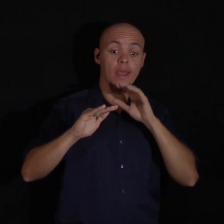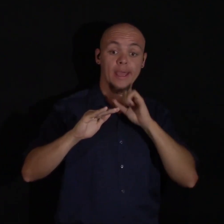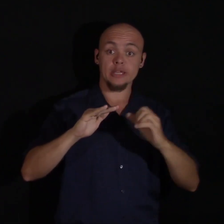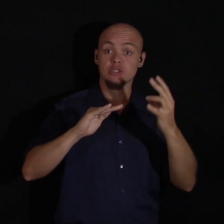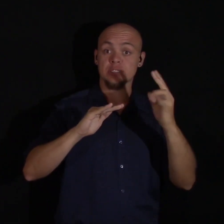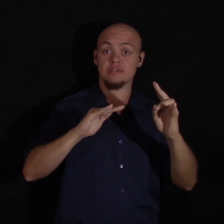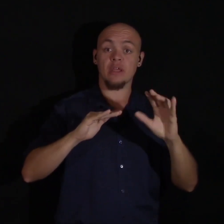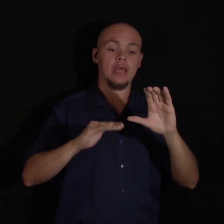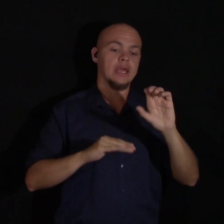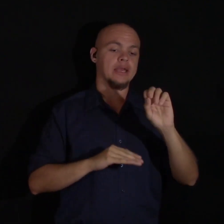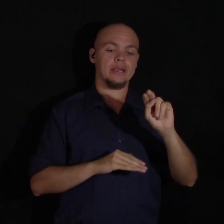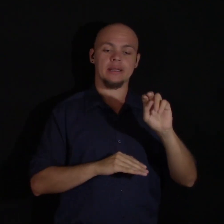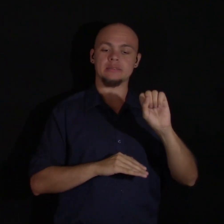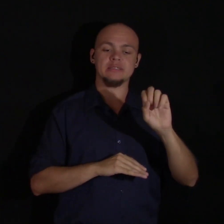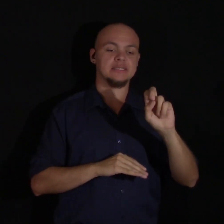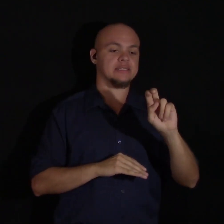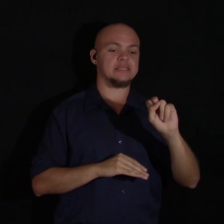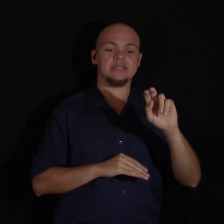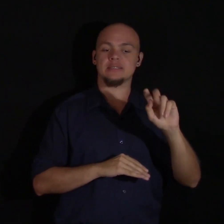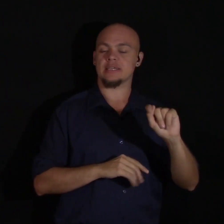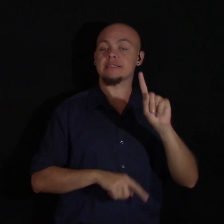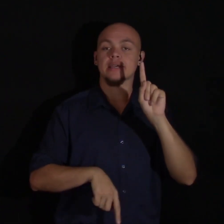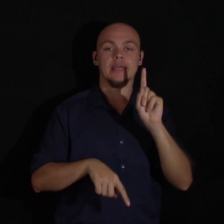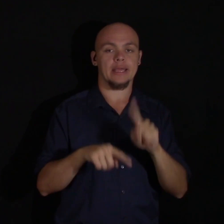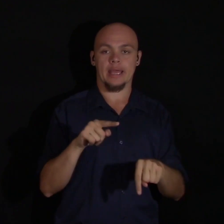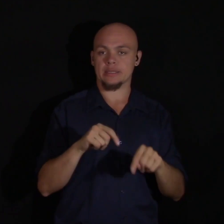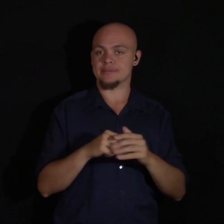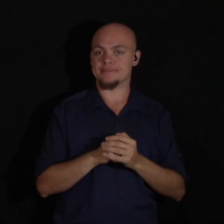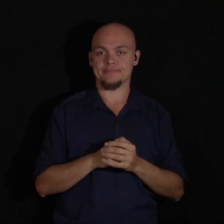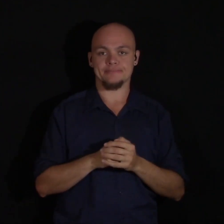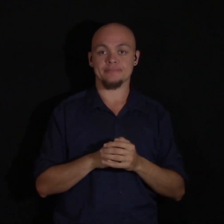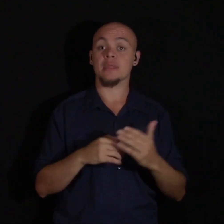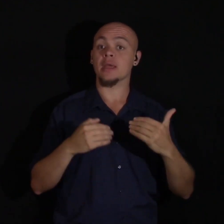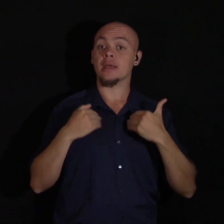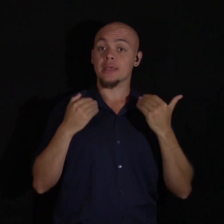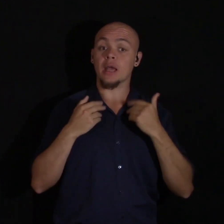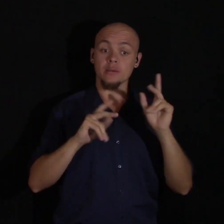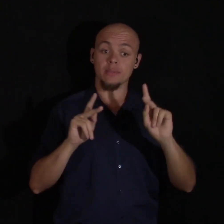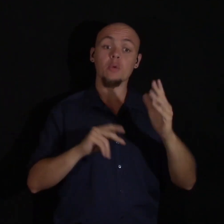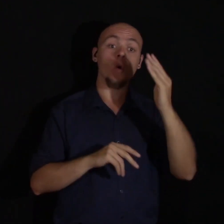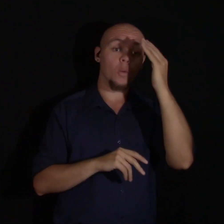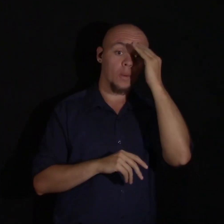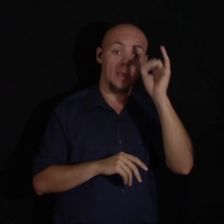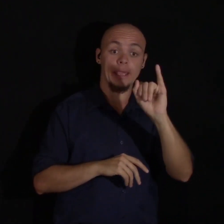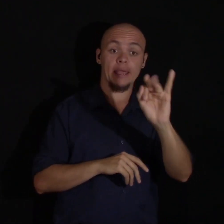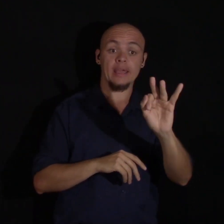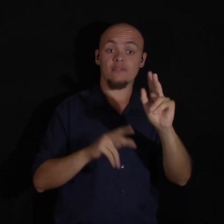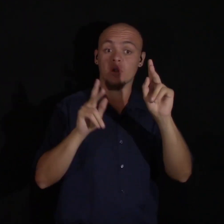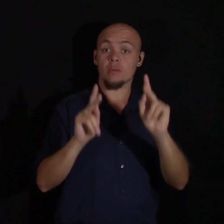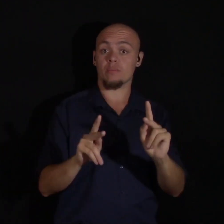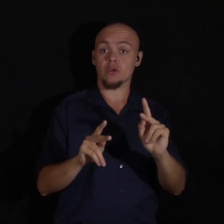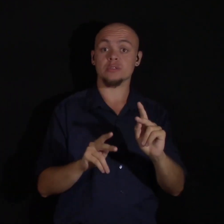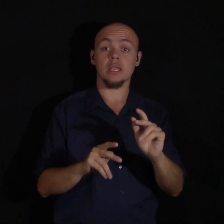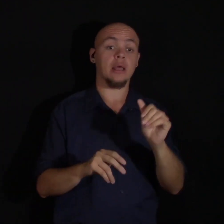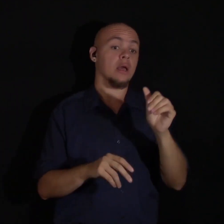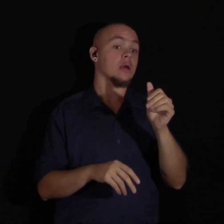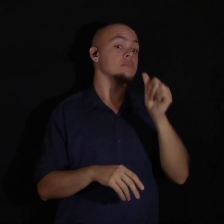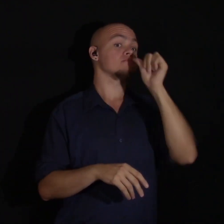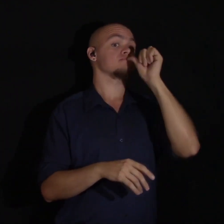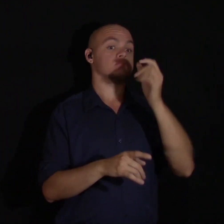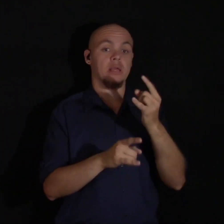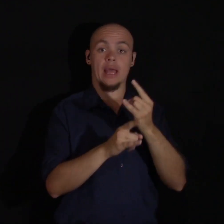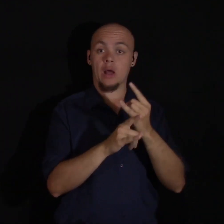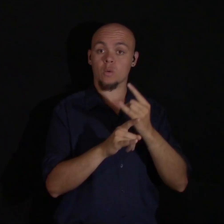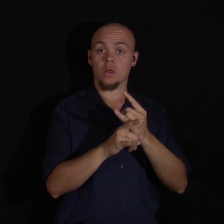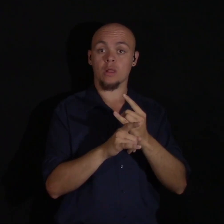can consent to sexual activity. Make sure that young people are aware that if someone has ingested alcohol, legal